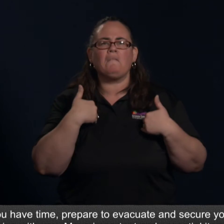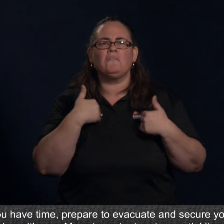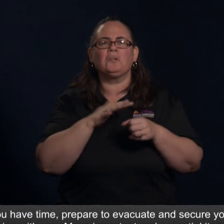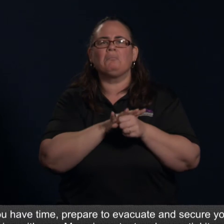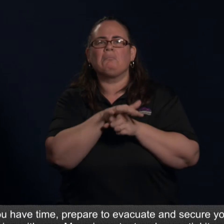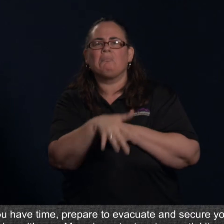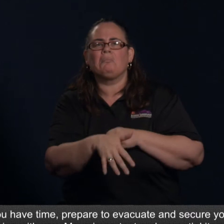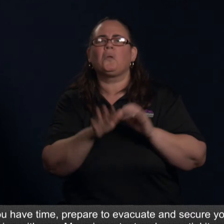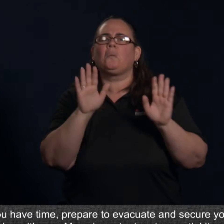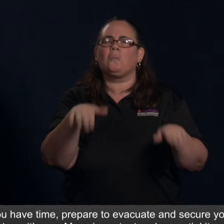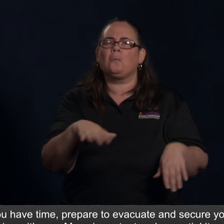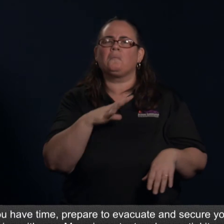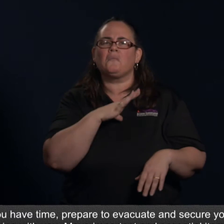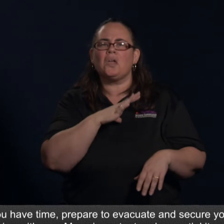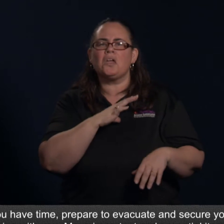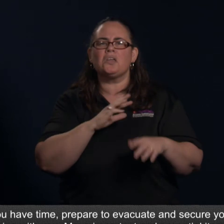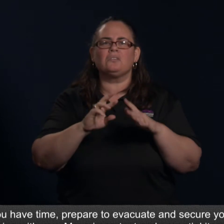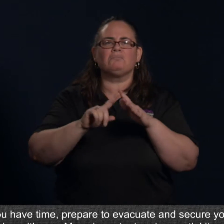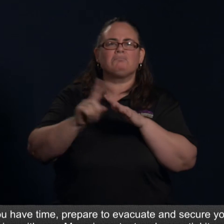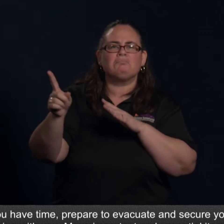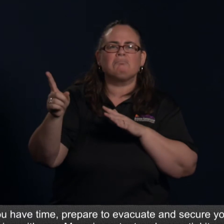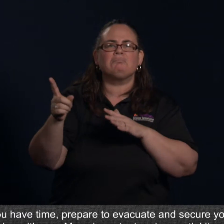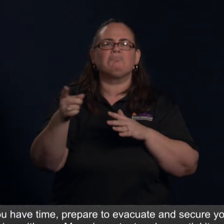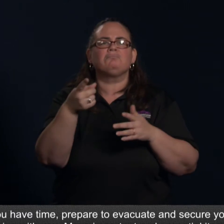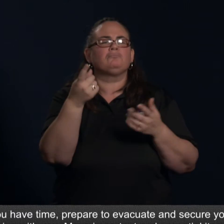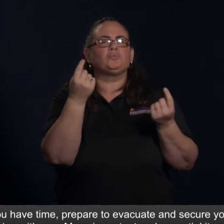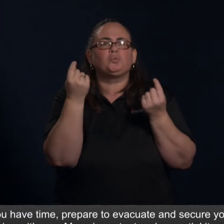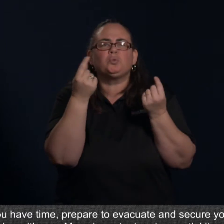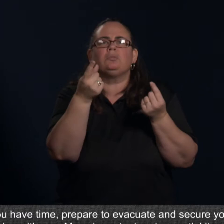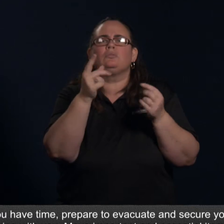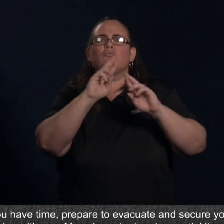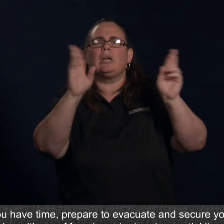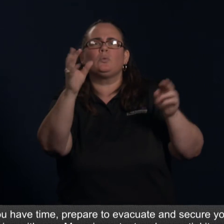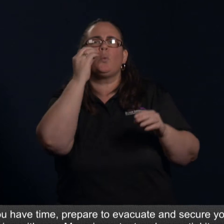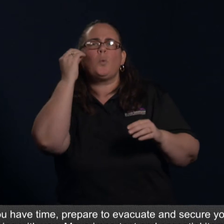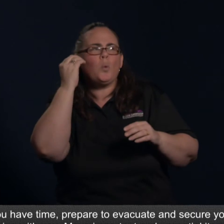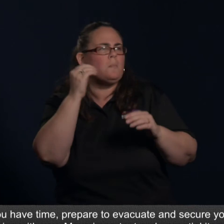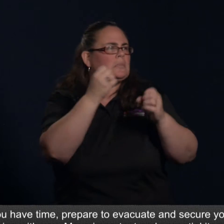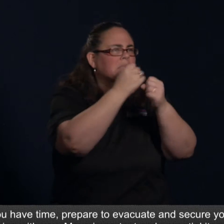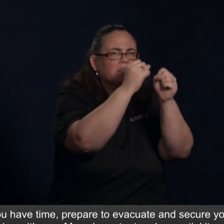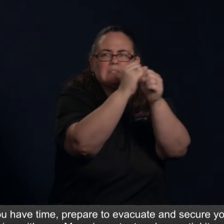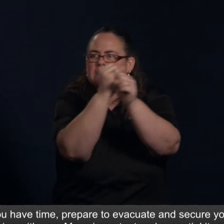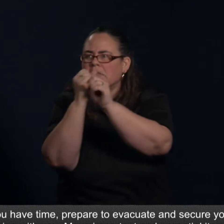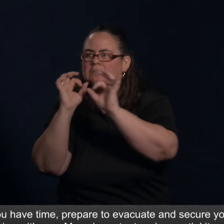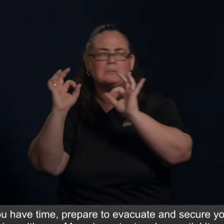If you have time, prepare to evacuate and secure your home.